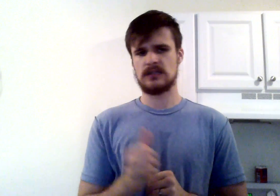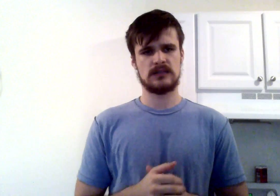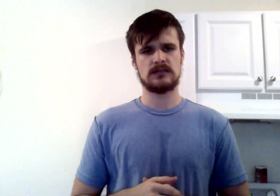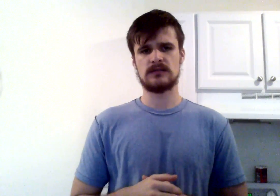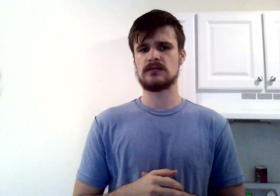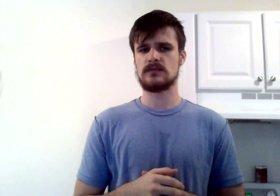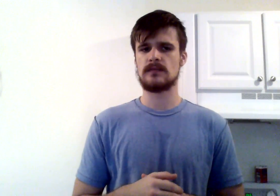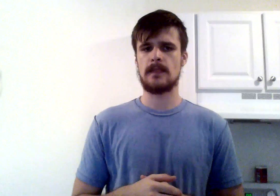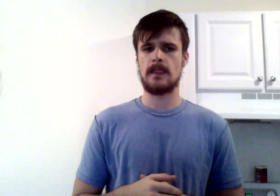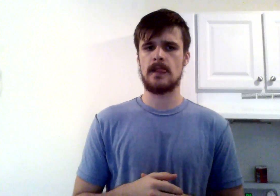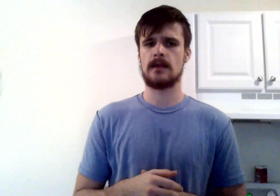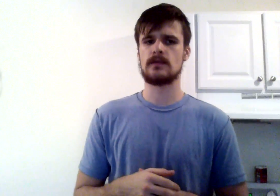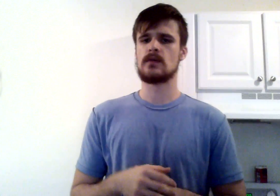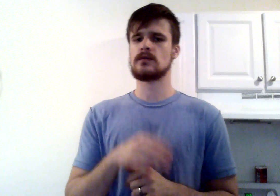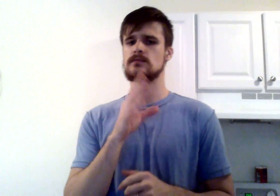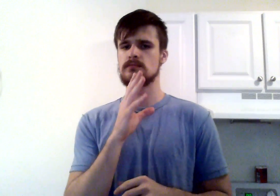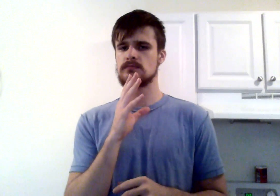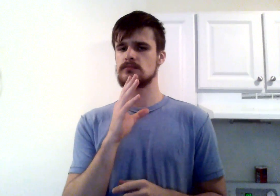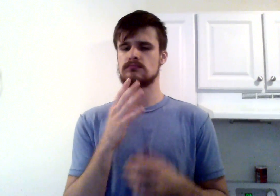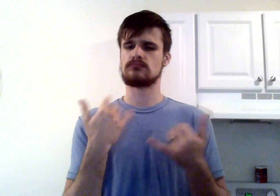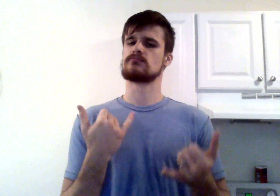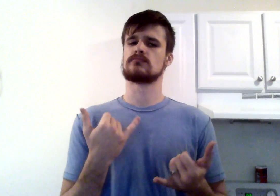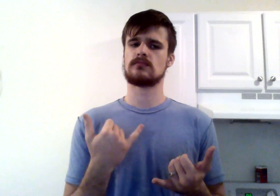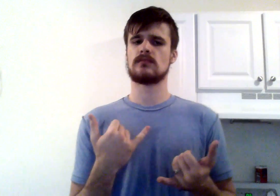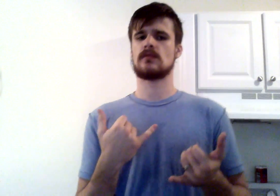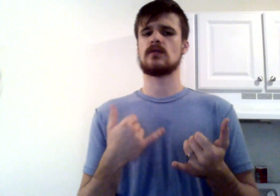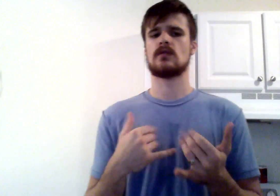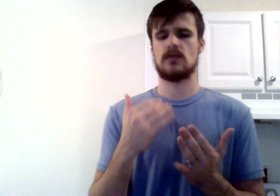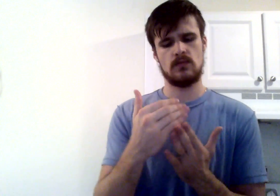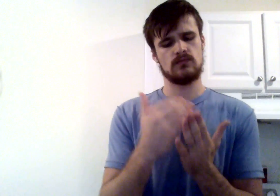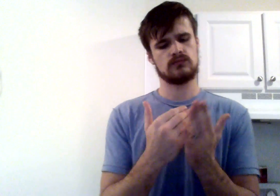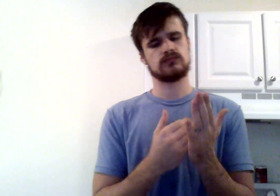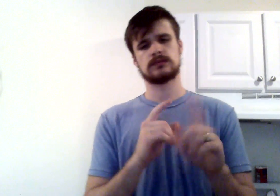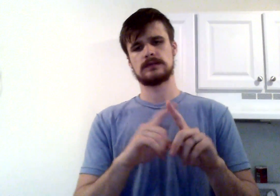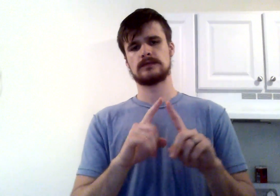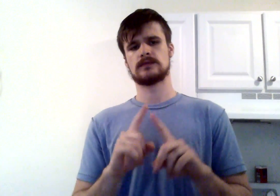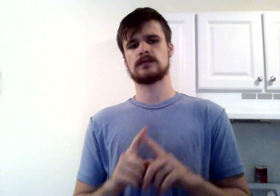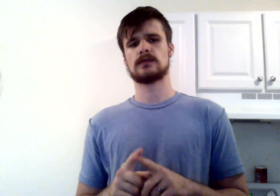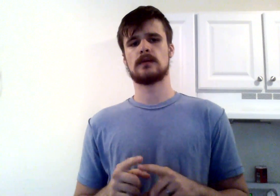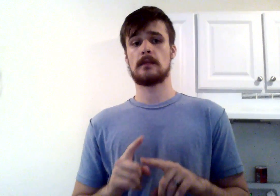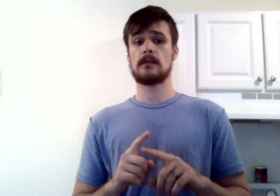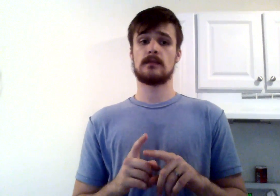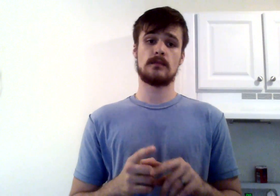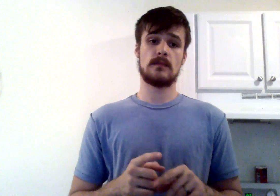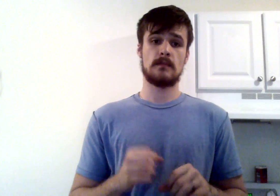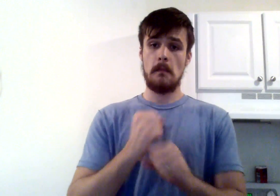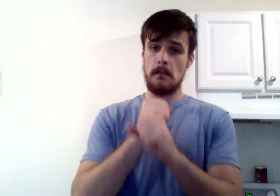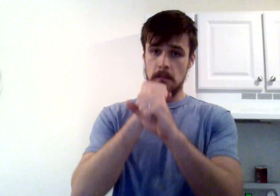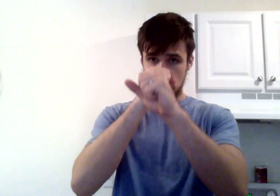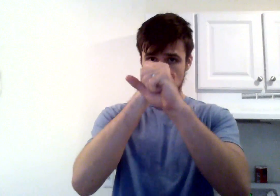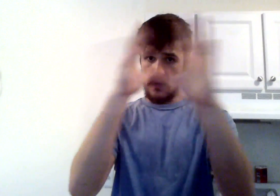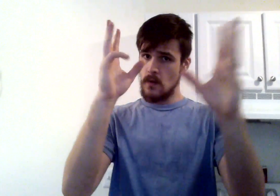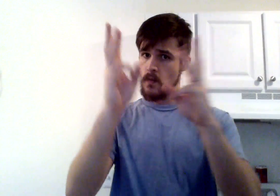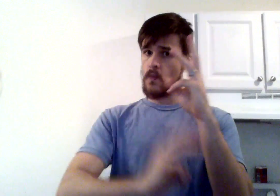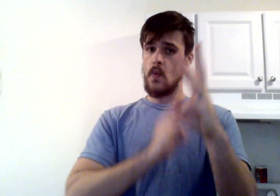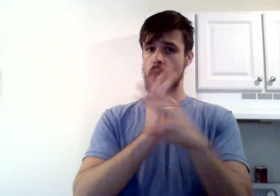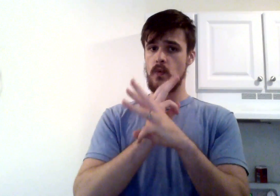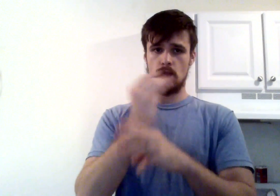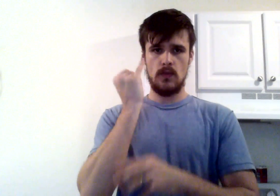have talked about that on this stage in different phases. What would the world be like if we were speaking powerfully to people who are